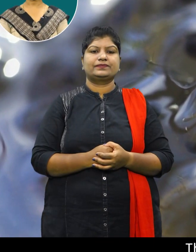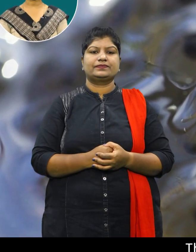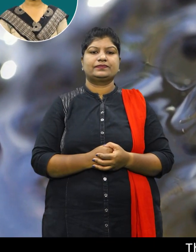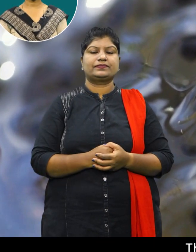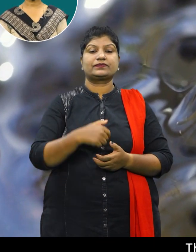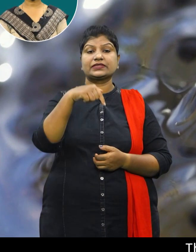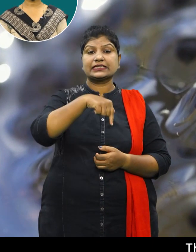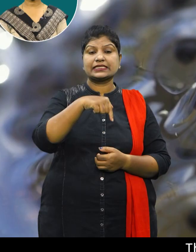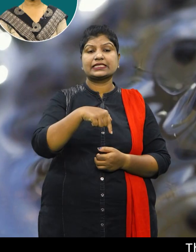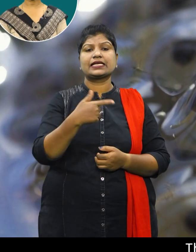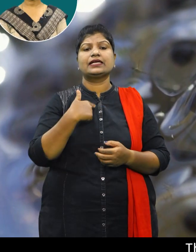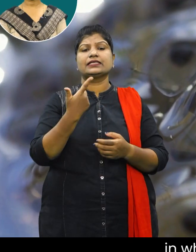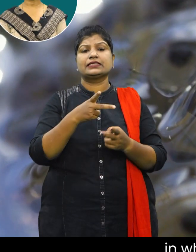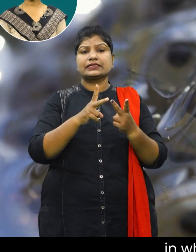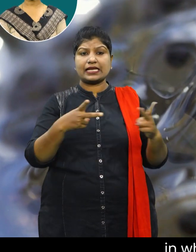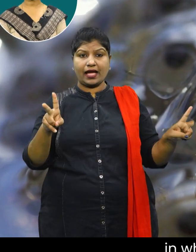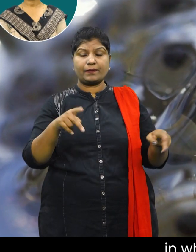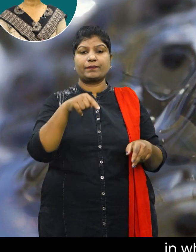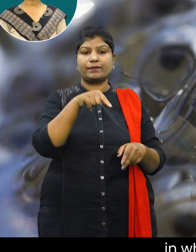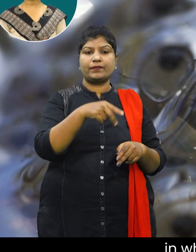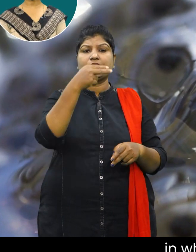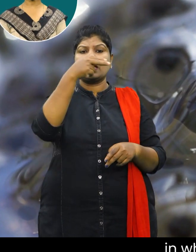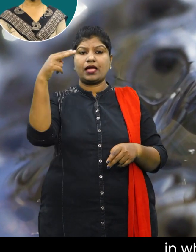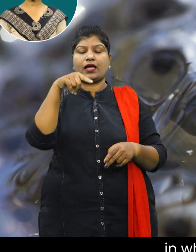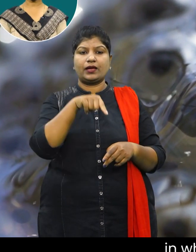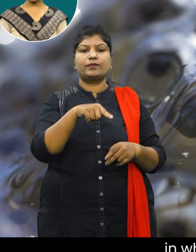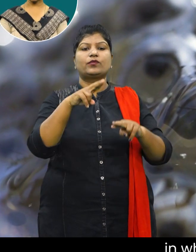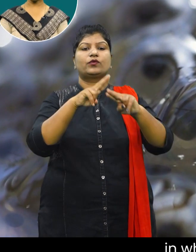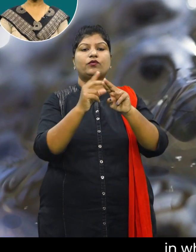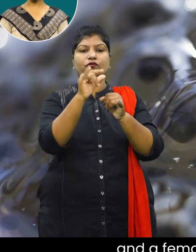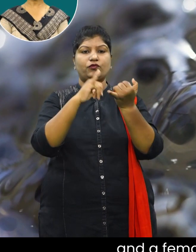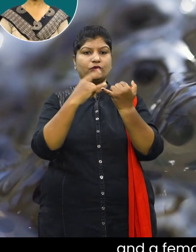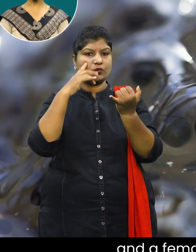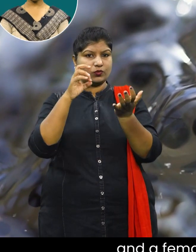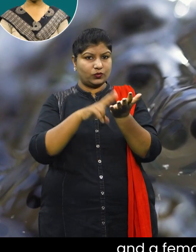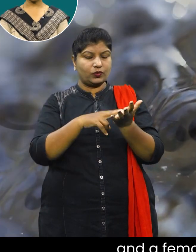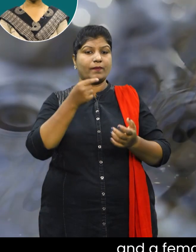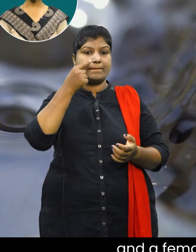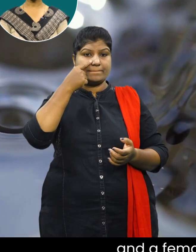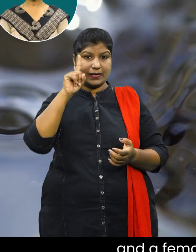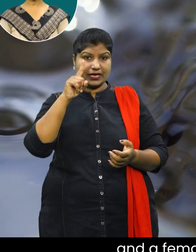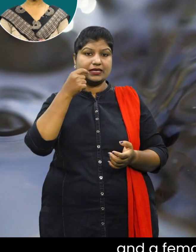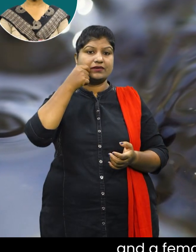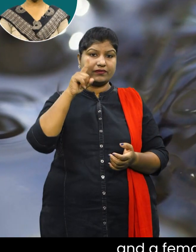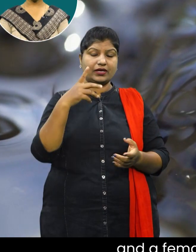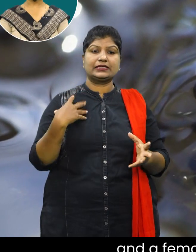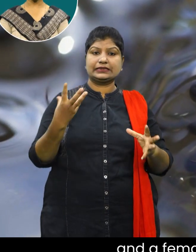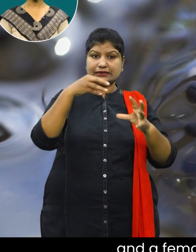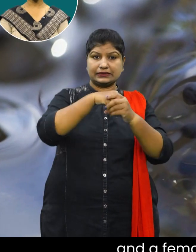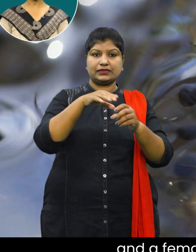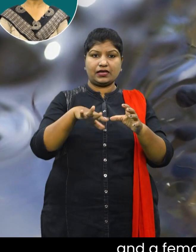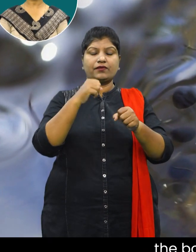This type of fertilization, in which the fusion of a male and a female gamete takes